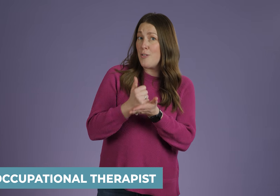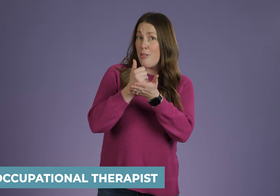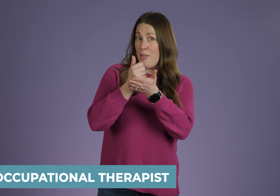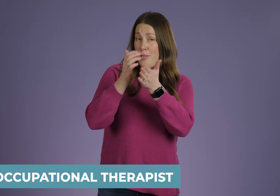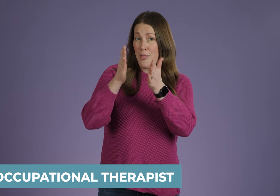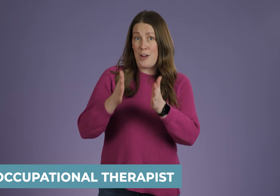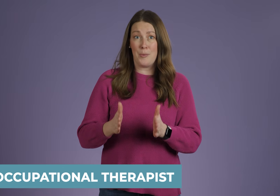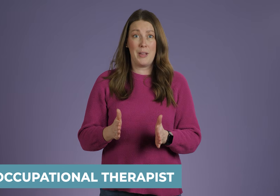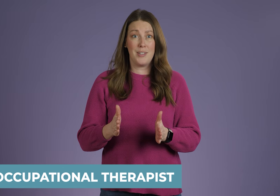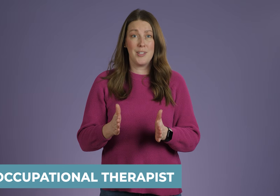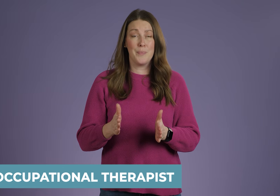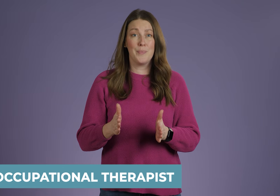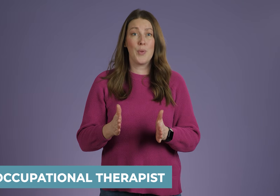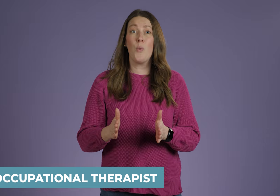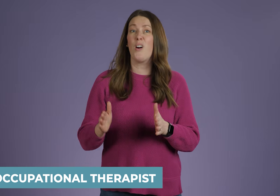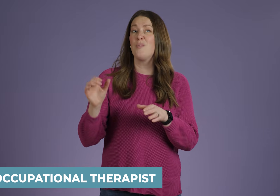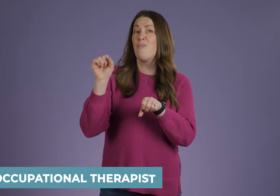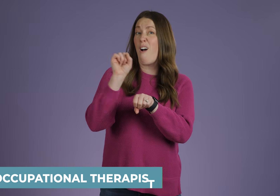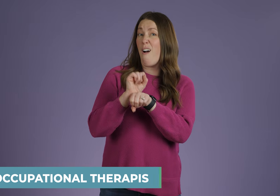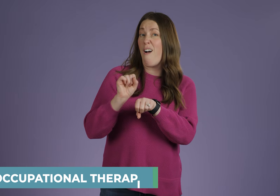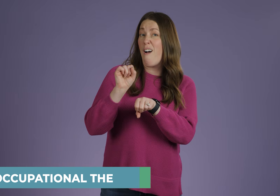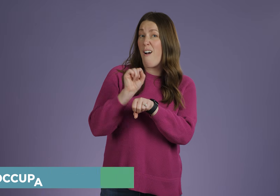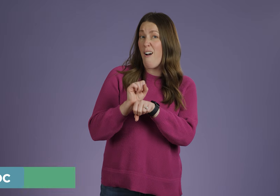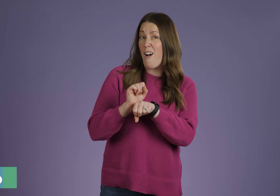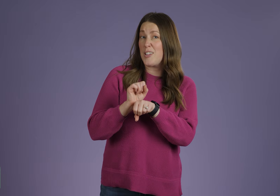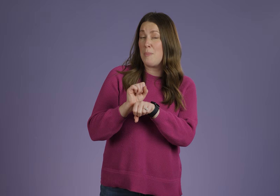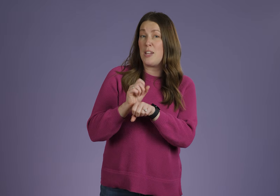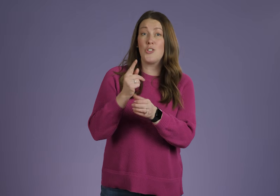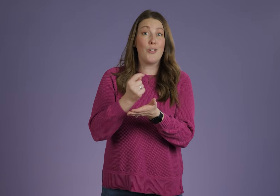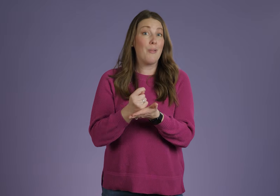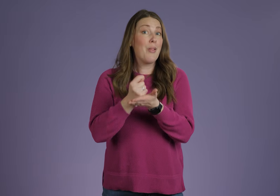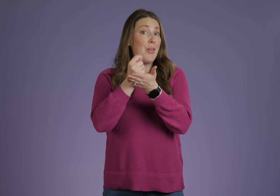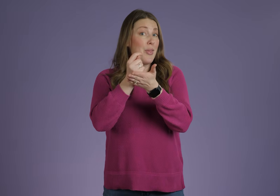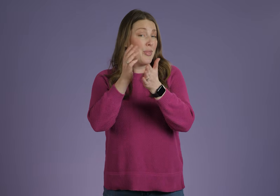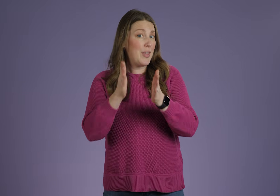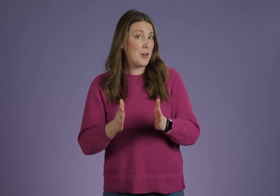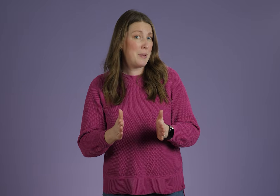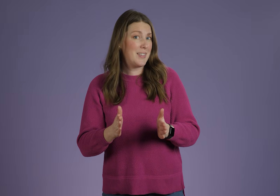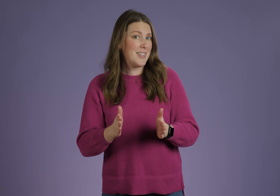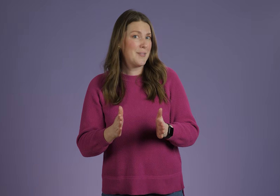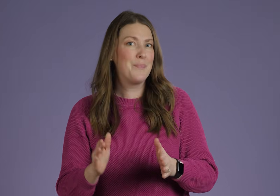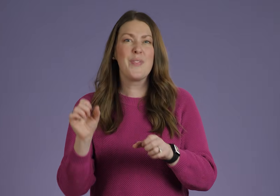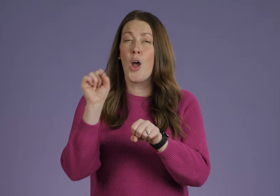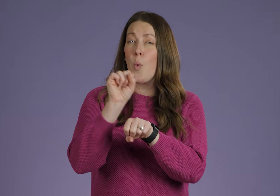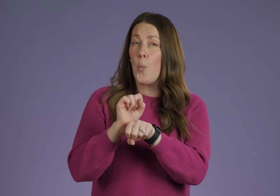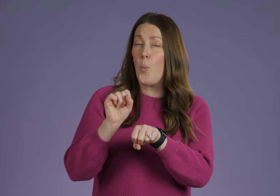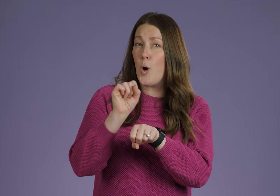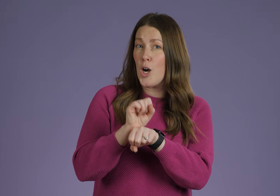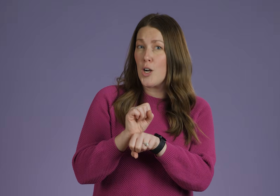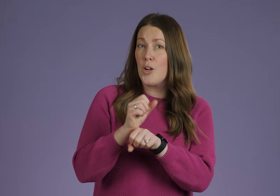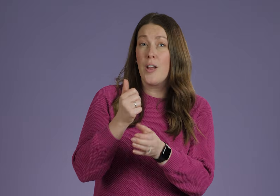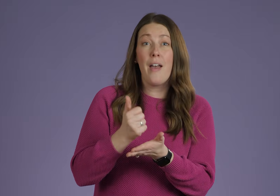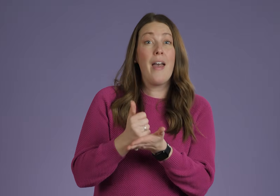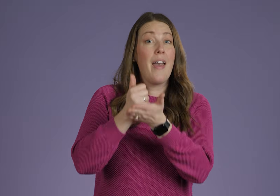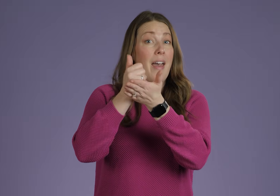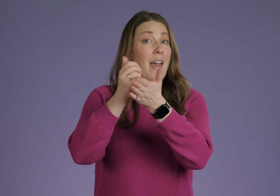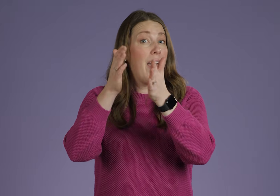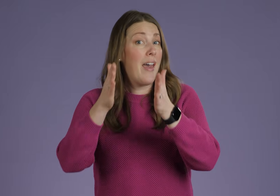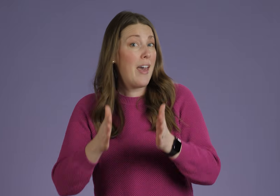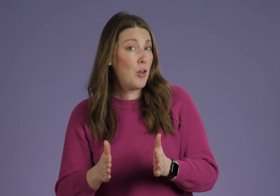Occupational therapist or occupational therapist. Work, help